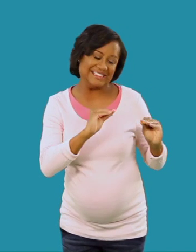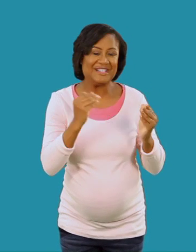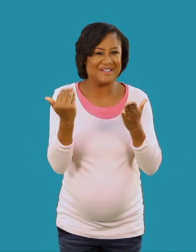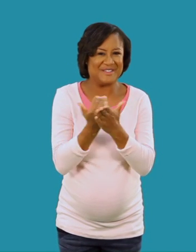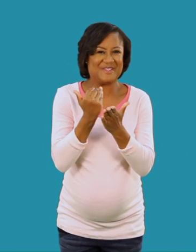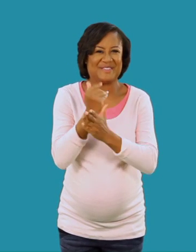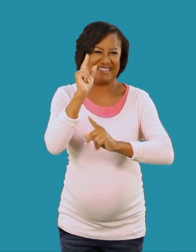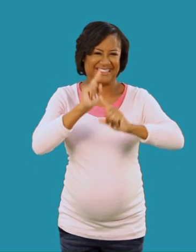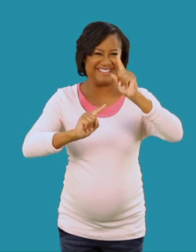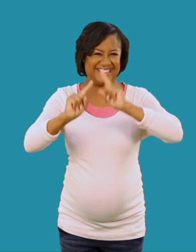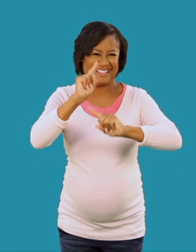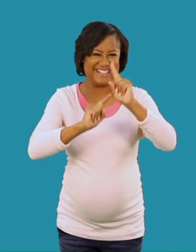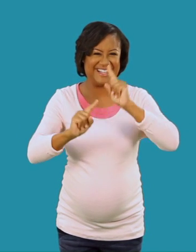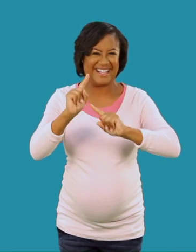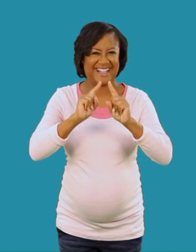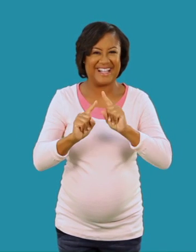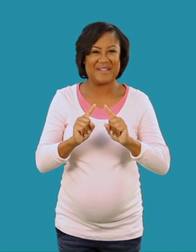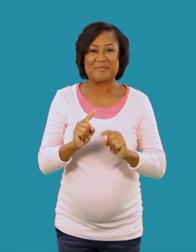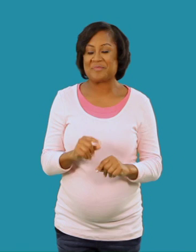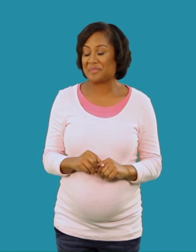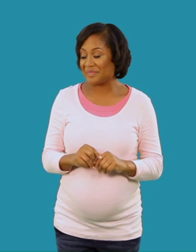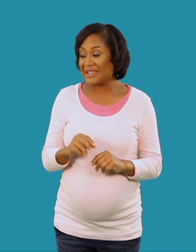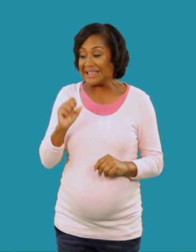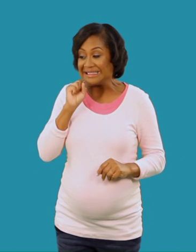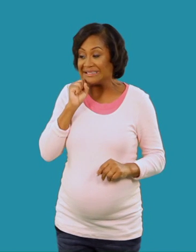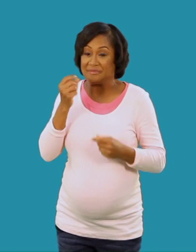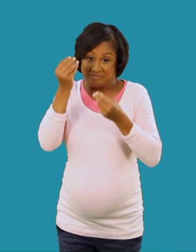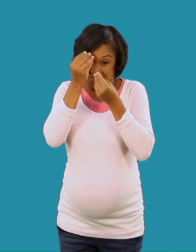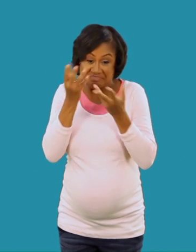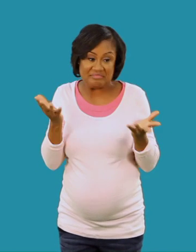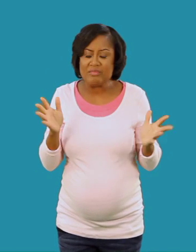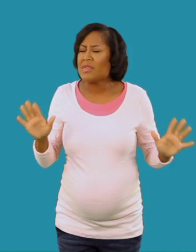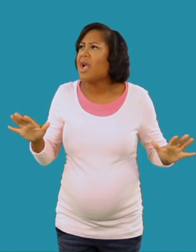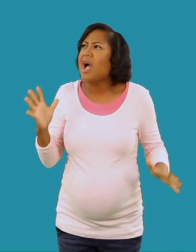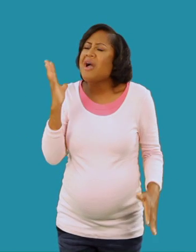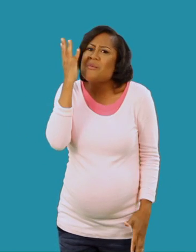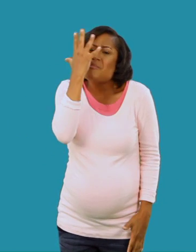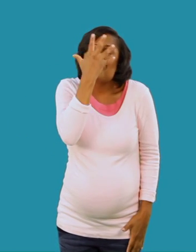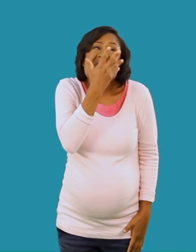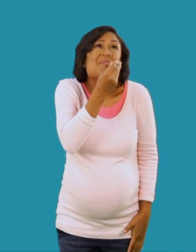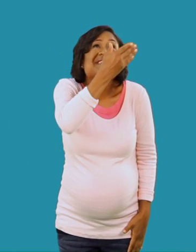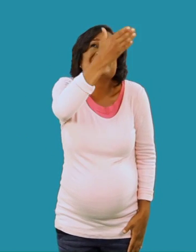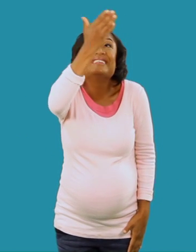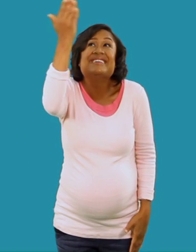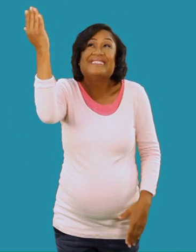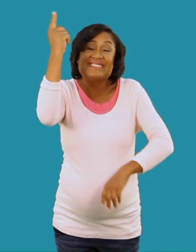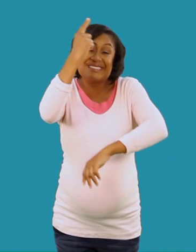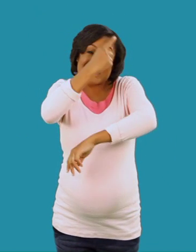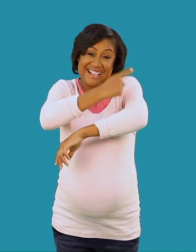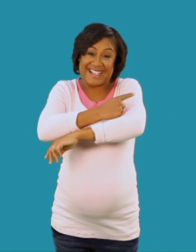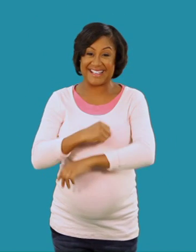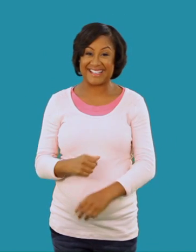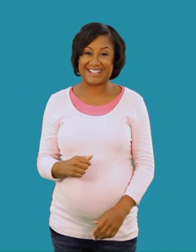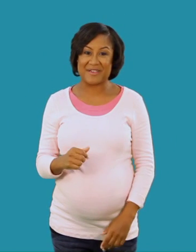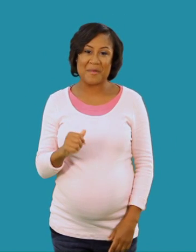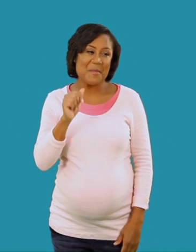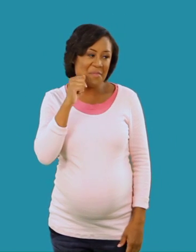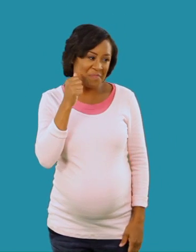signs. It's a beautiful day, says Shelly. It sure is, Shelly,